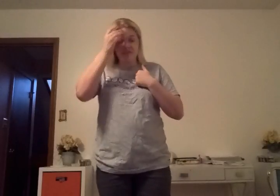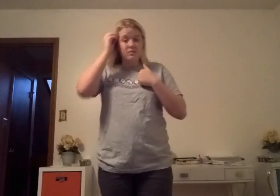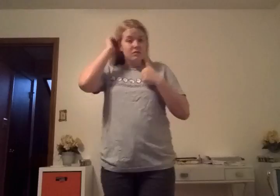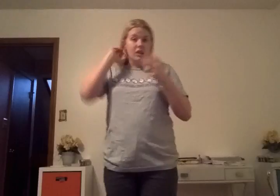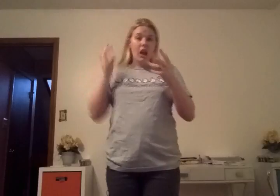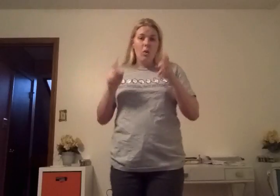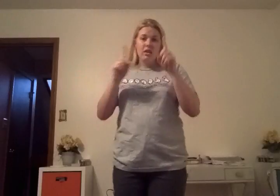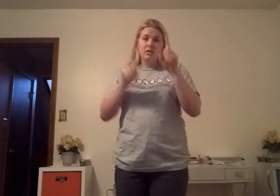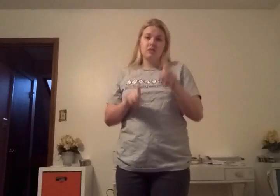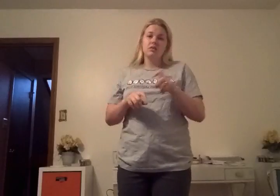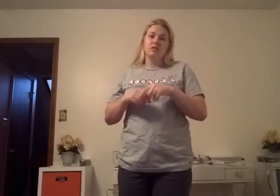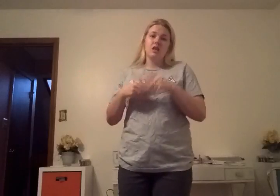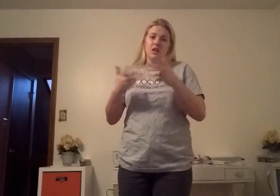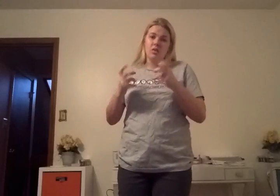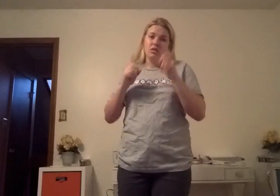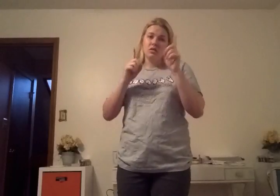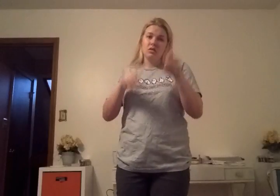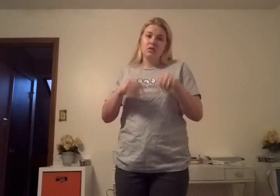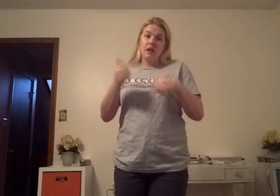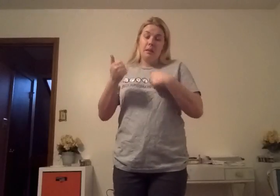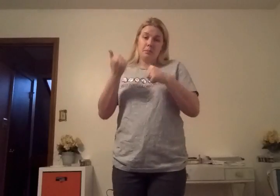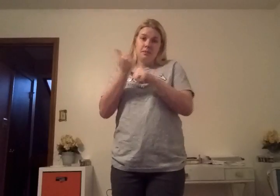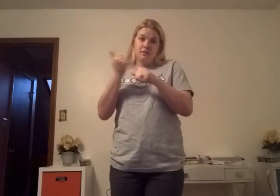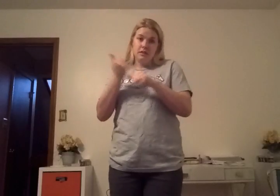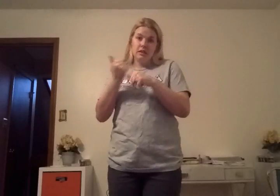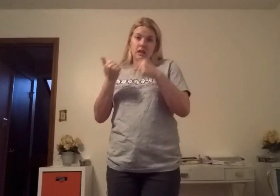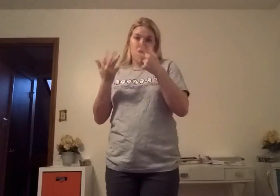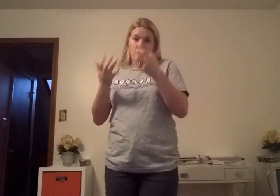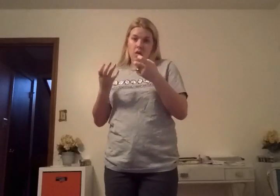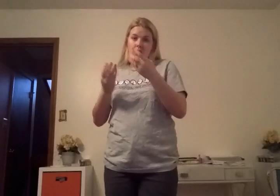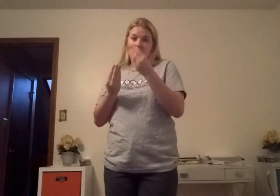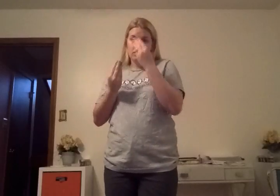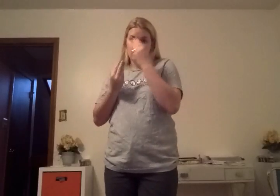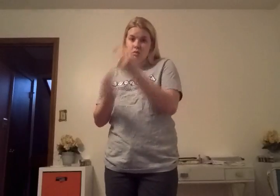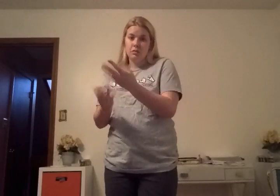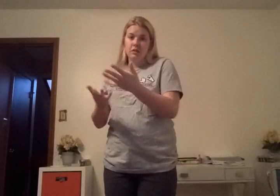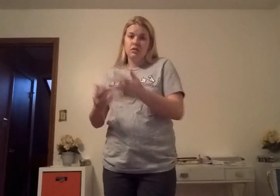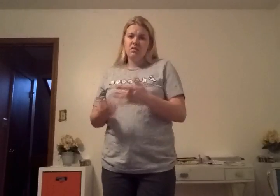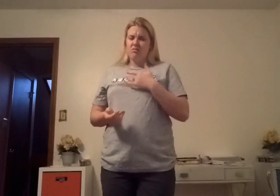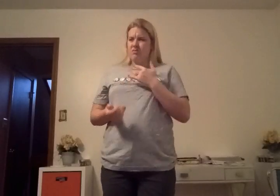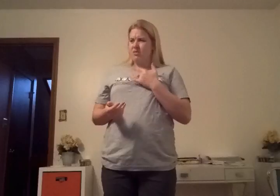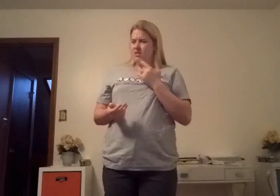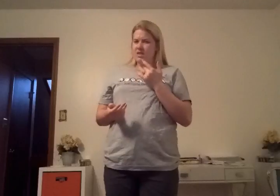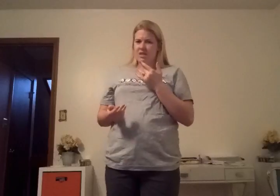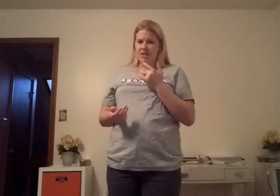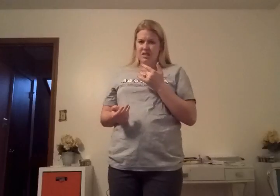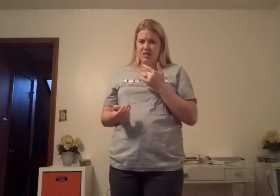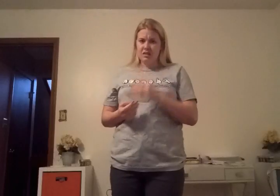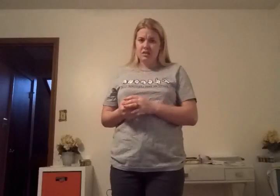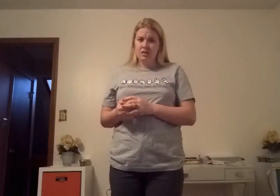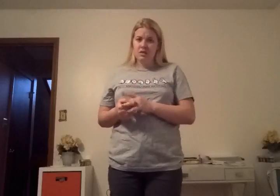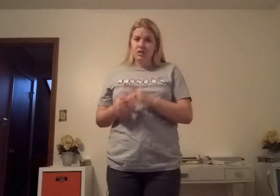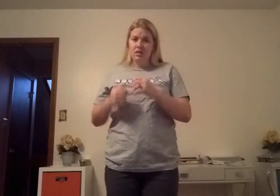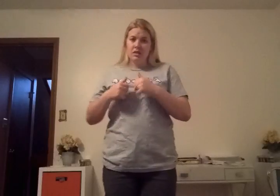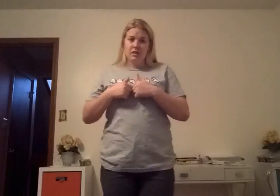Yeah. I called her assistant and I said, "Give me the information. I want to do this." How were you feeling in that moment? She lived with me in this interesting